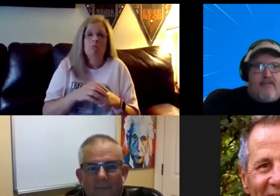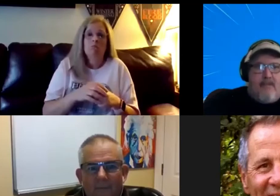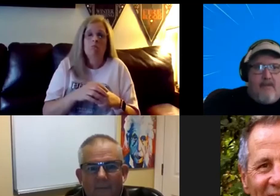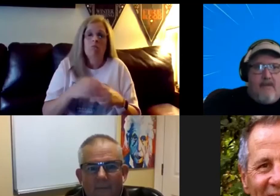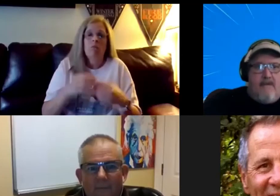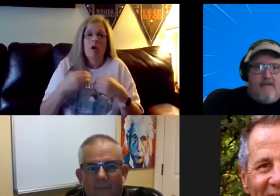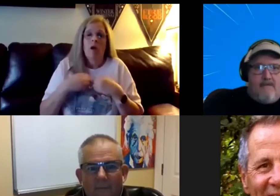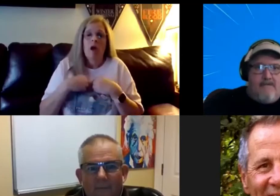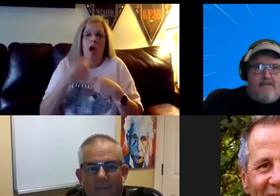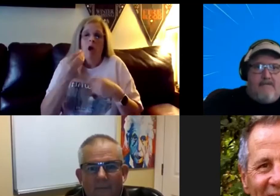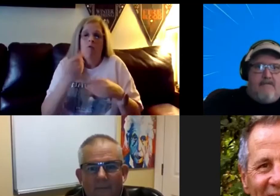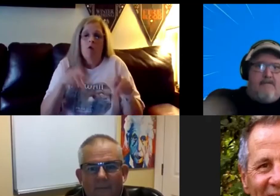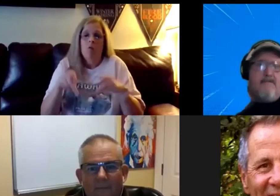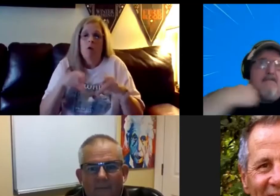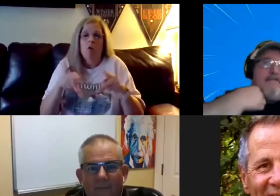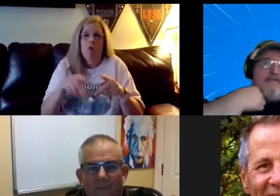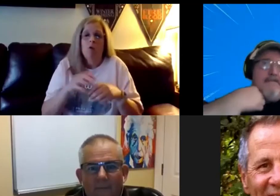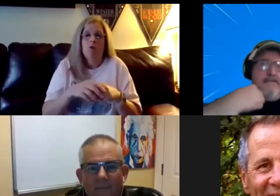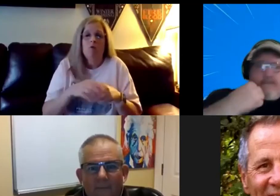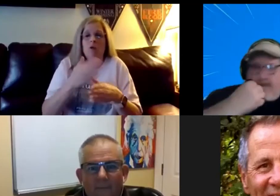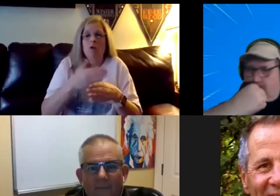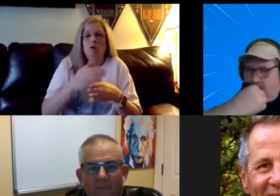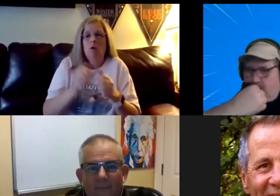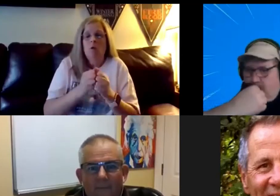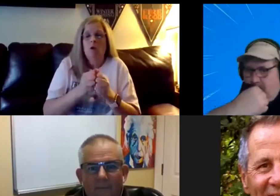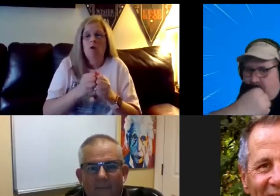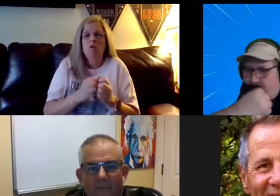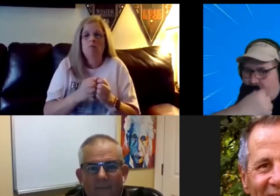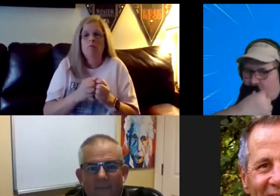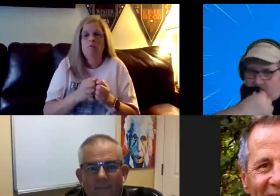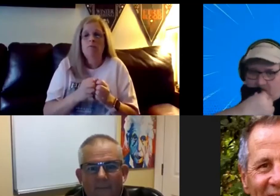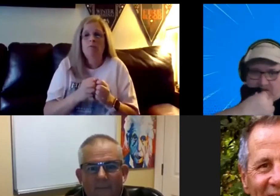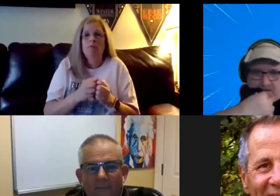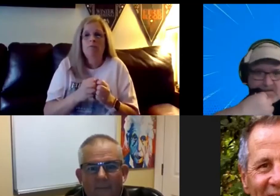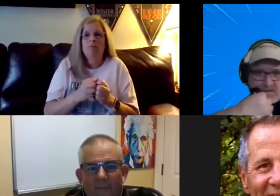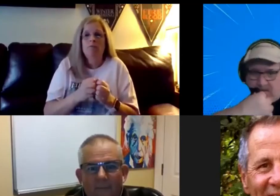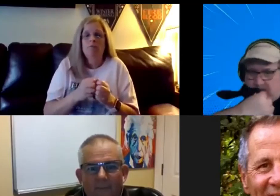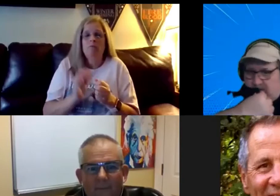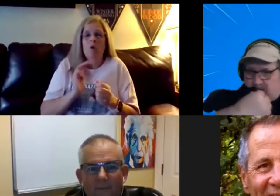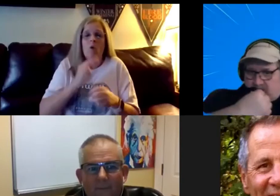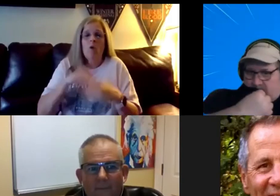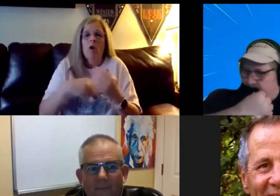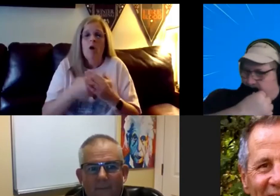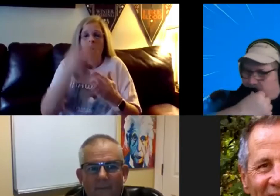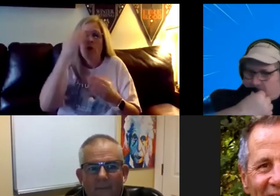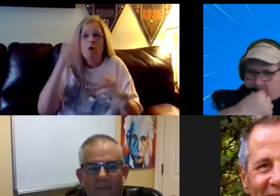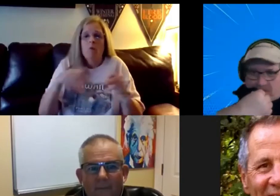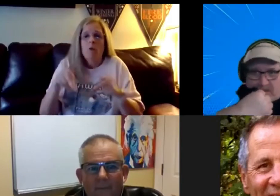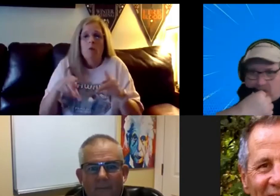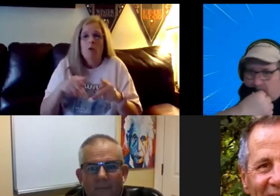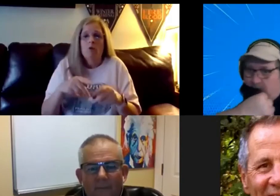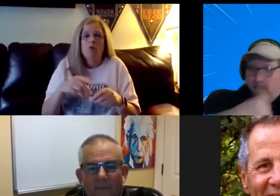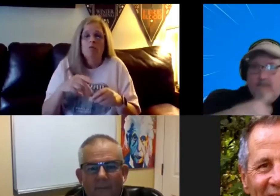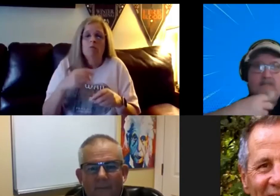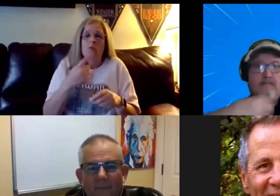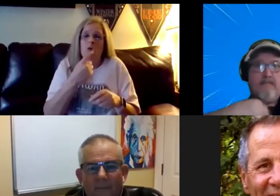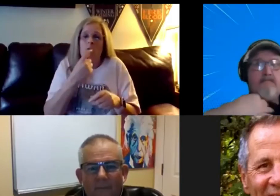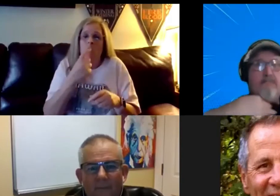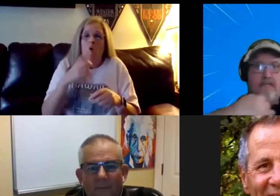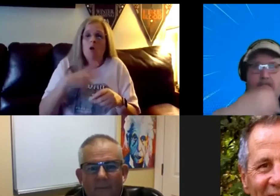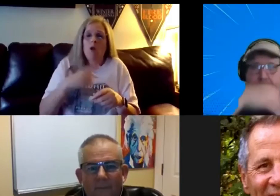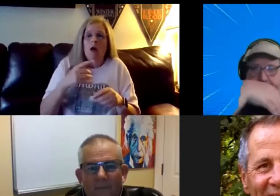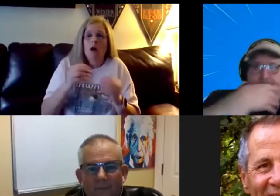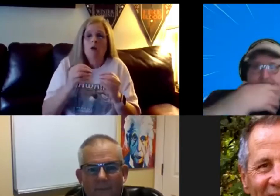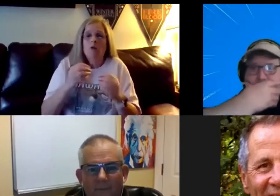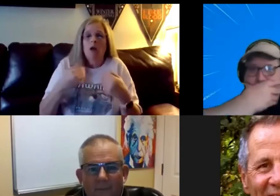few people that they'd like to share it with, I mean, we all know people who would like to have more